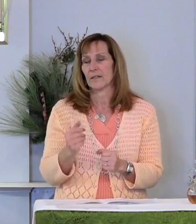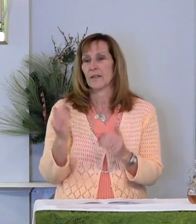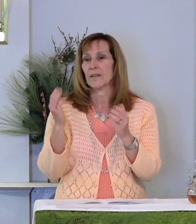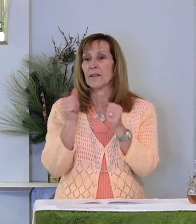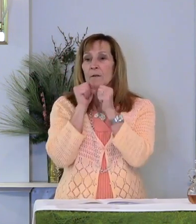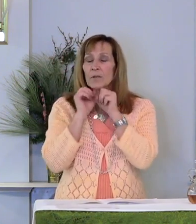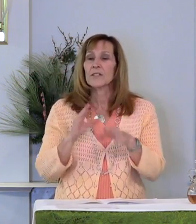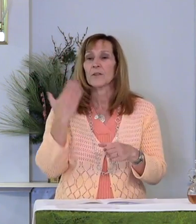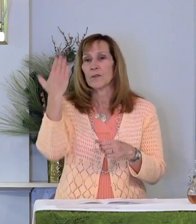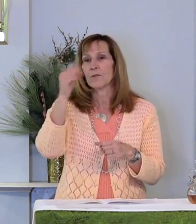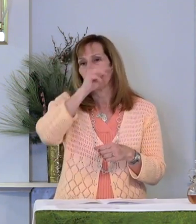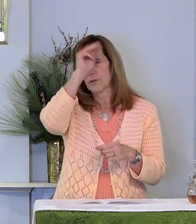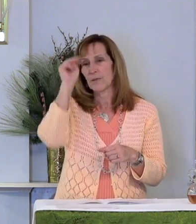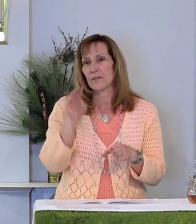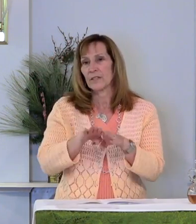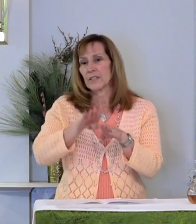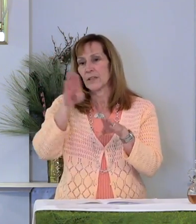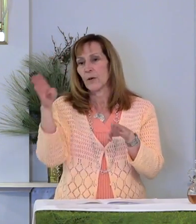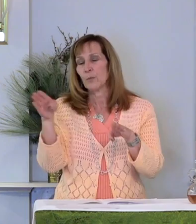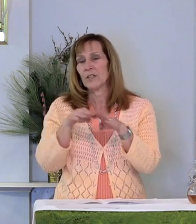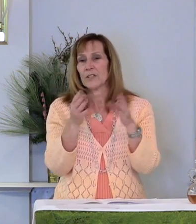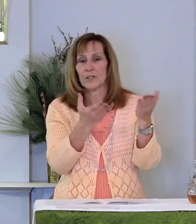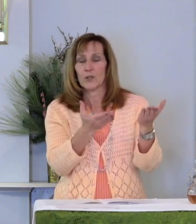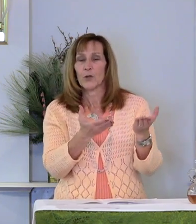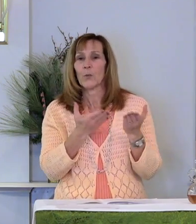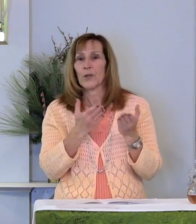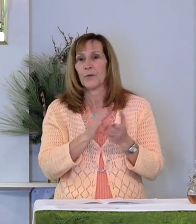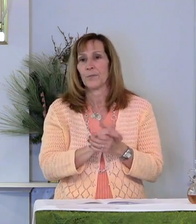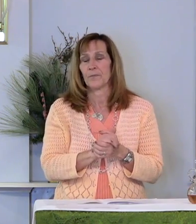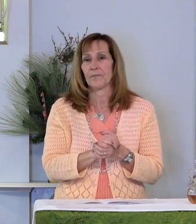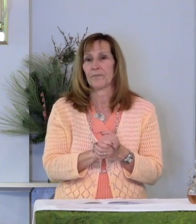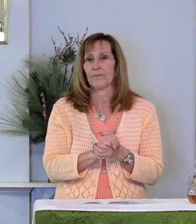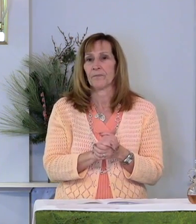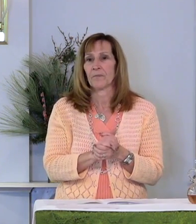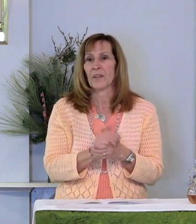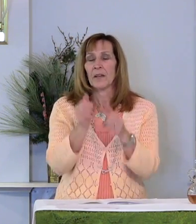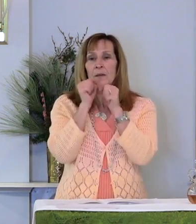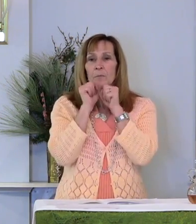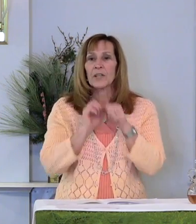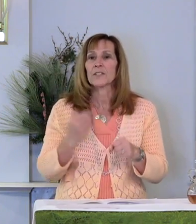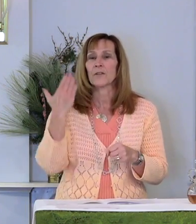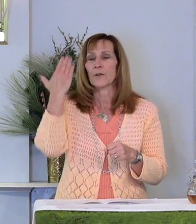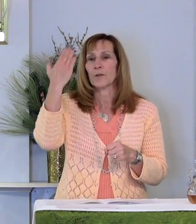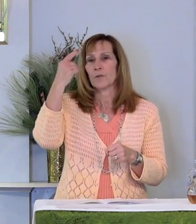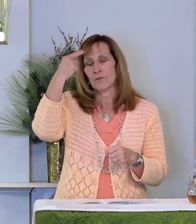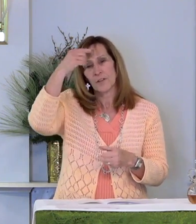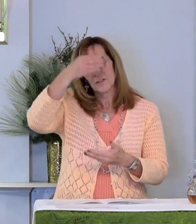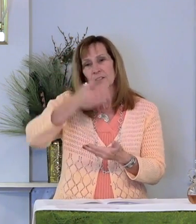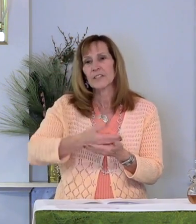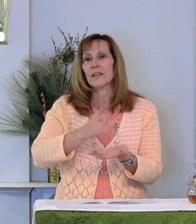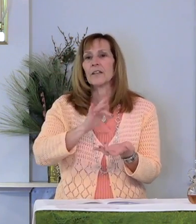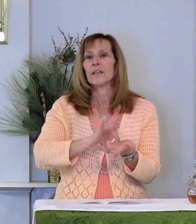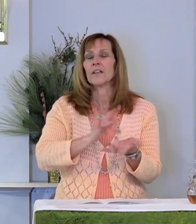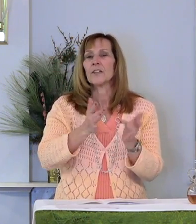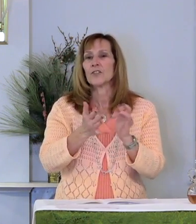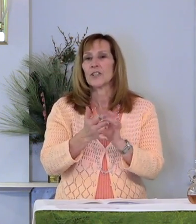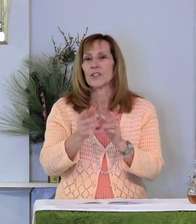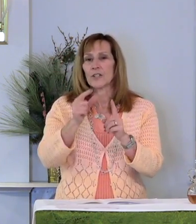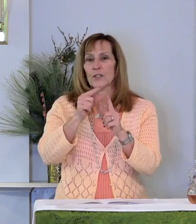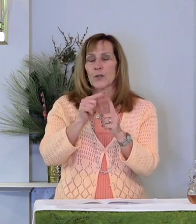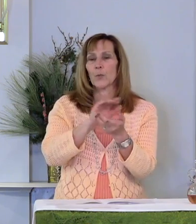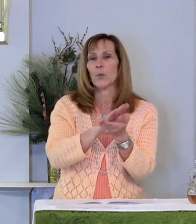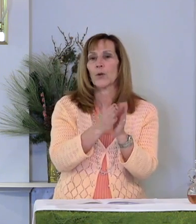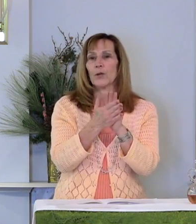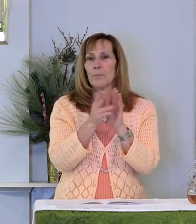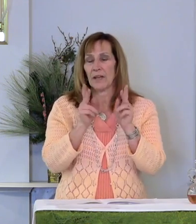Blessed are you for Mary's openness to your will. Blessed are you for your son Jesus, the